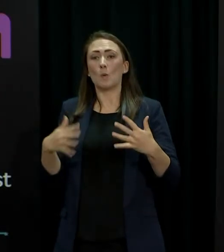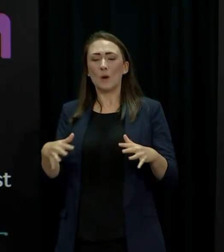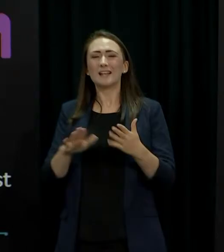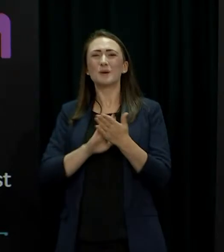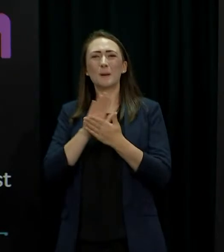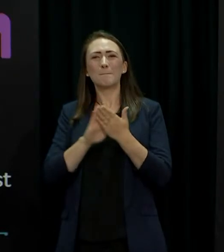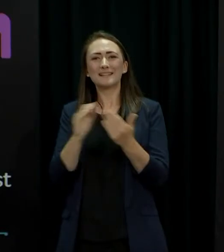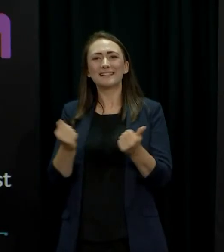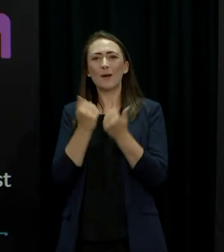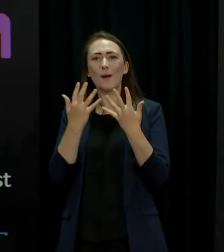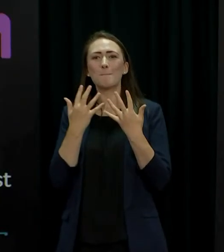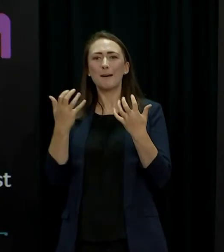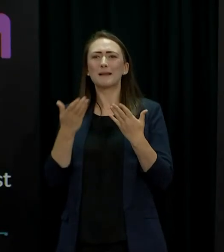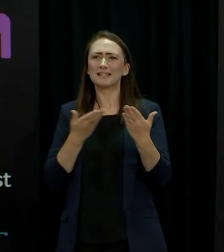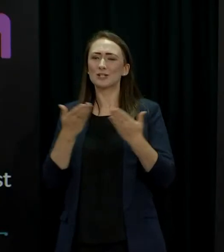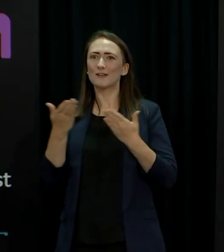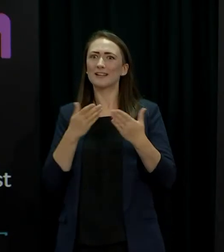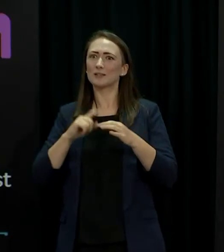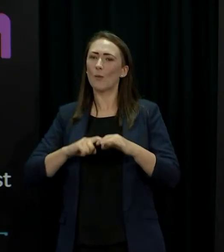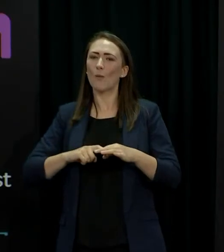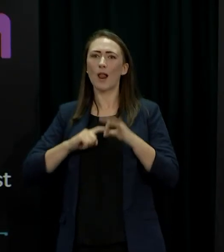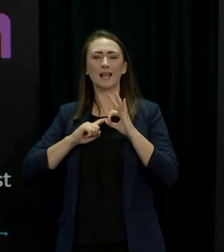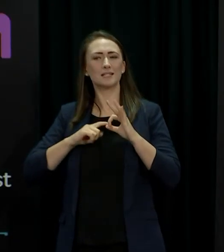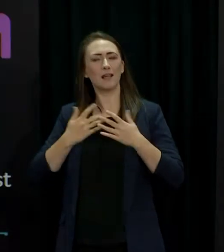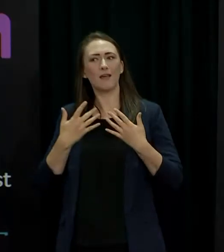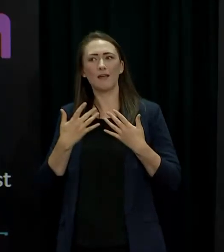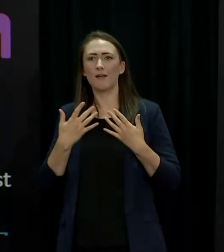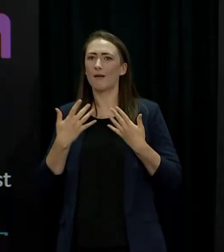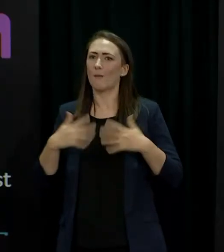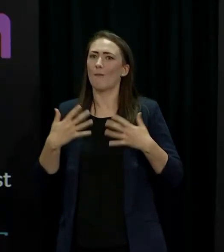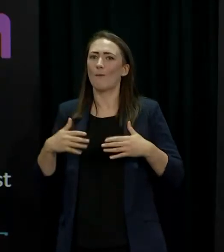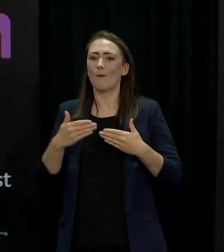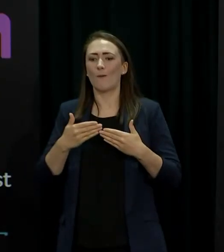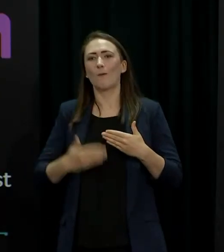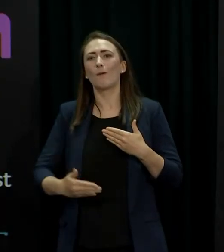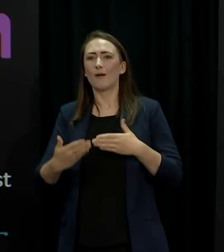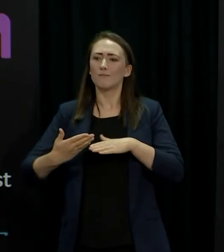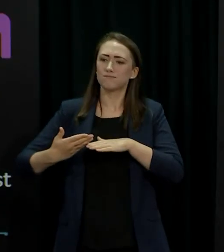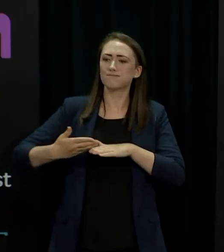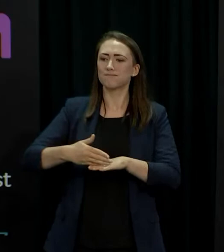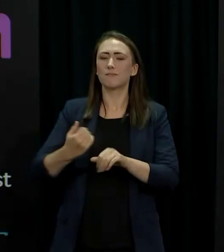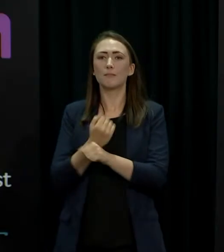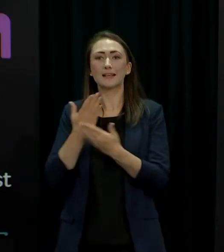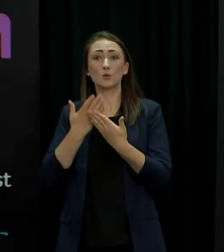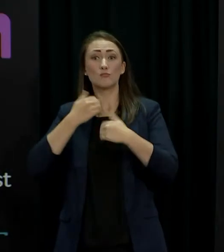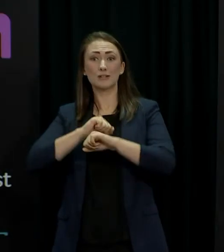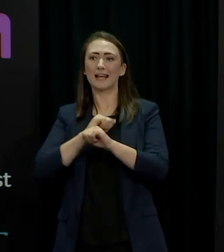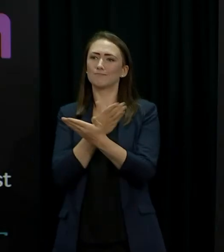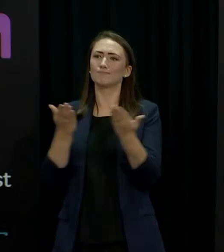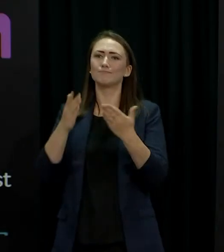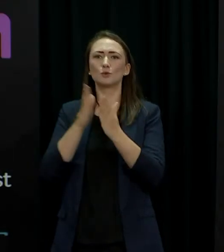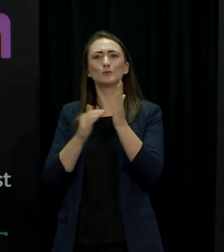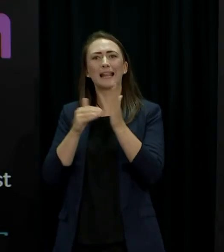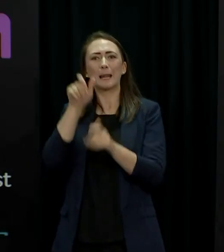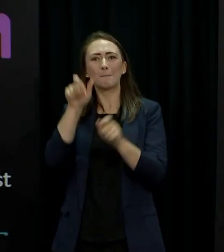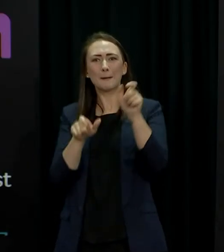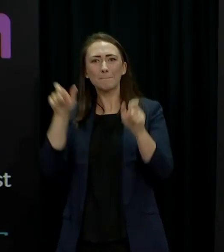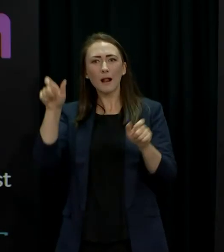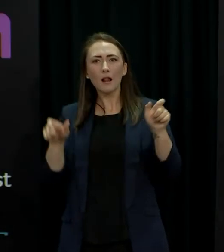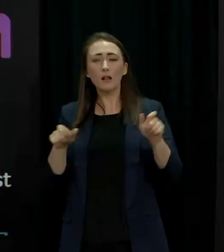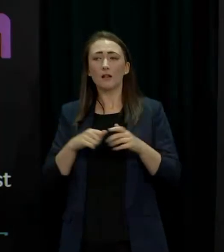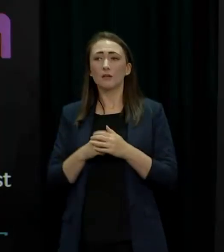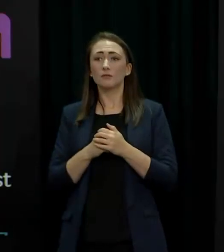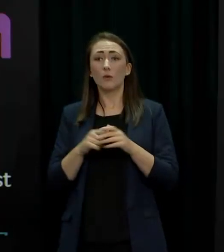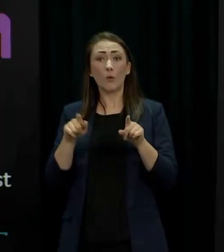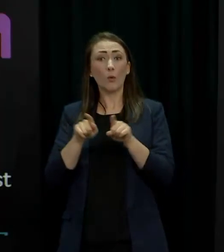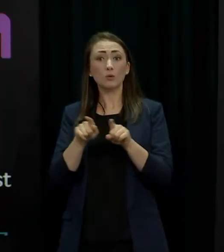its quality right through in protecting New Zealanders and as part of that, not just